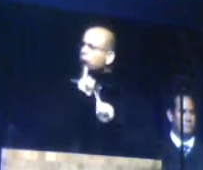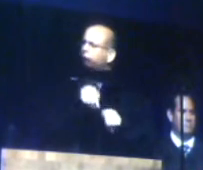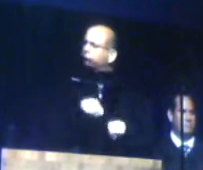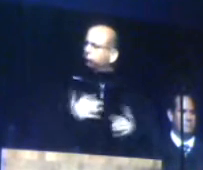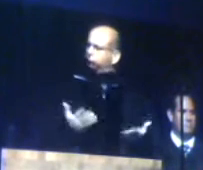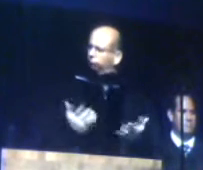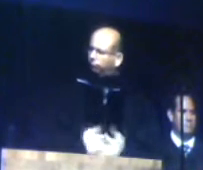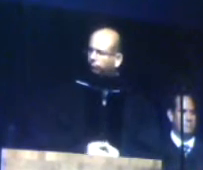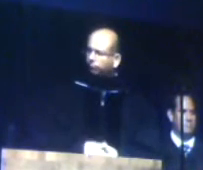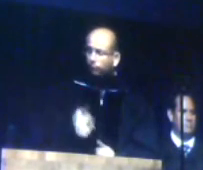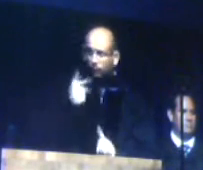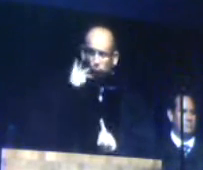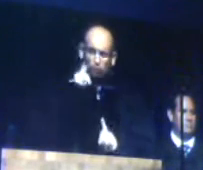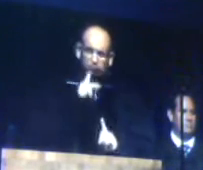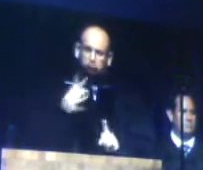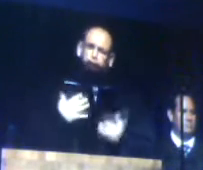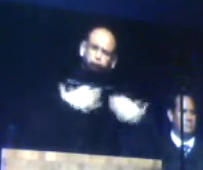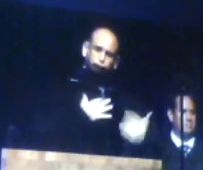The point of this was to see how people would respond.